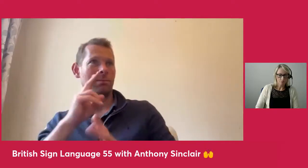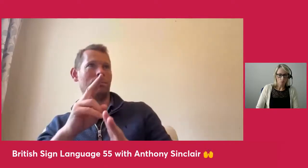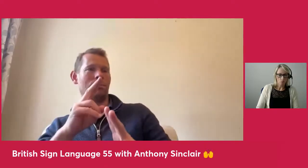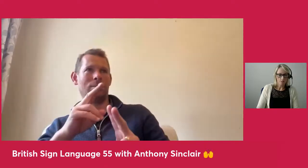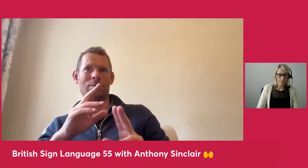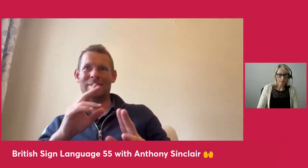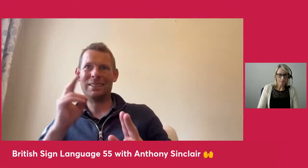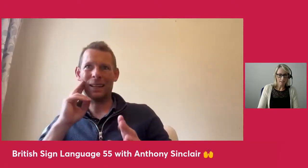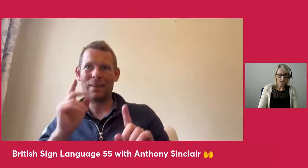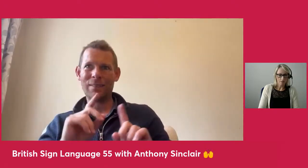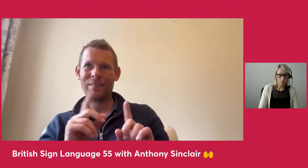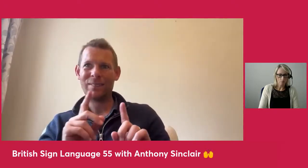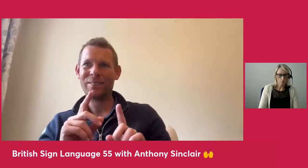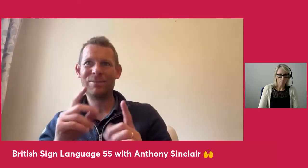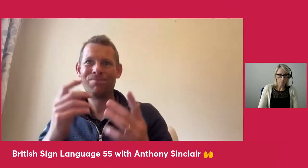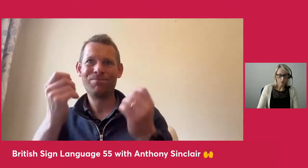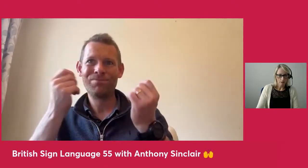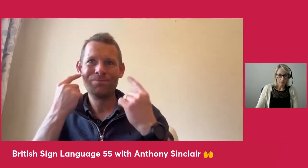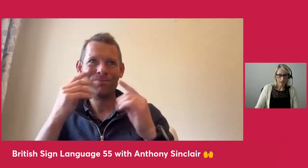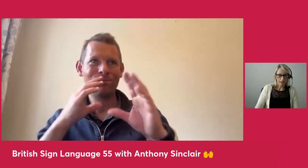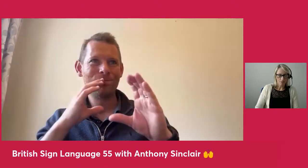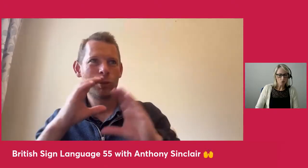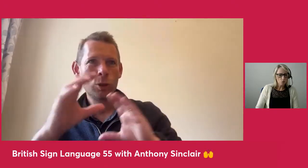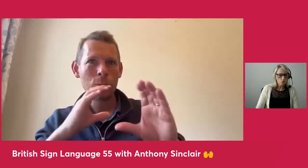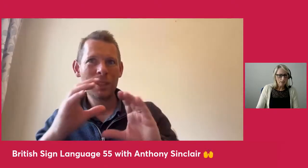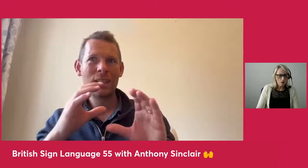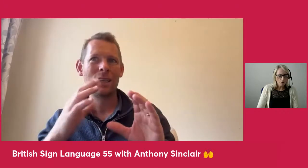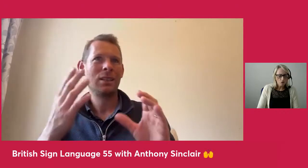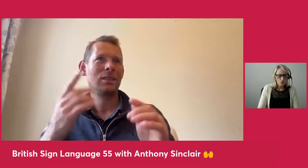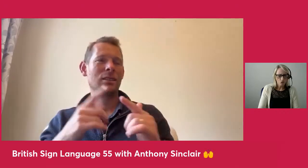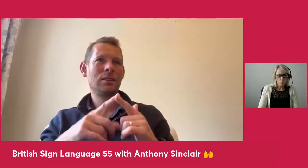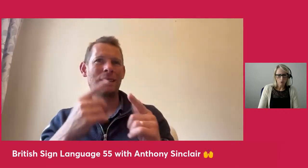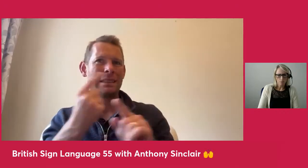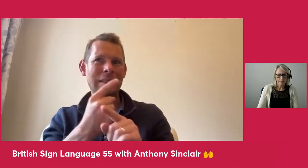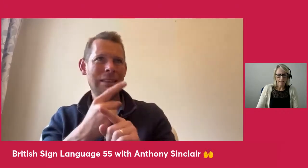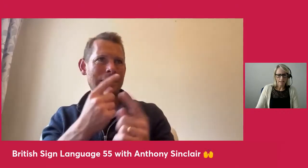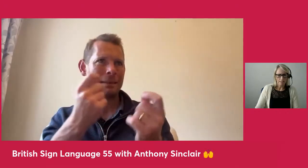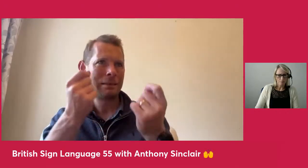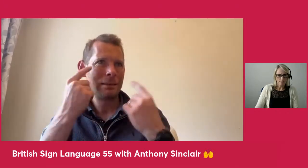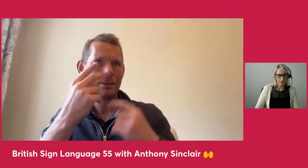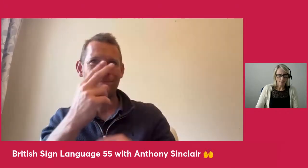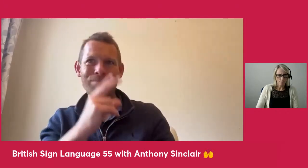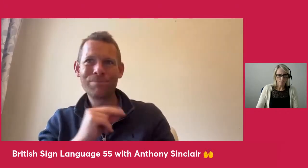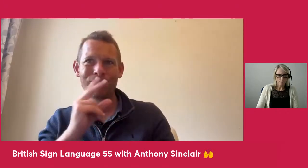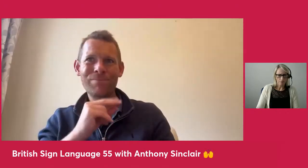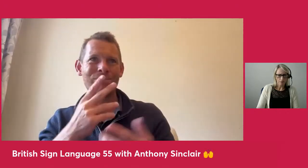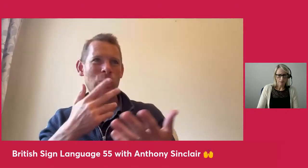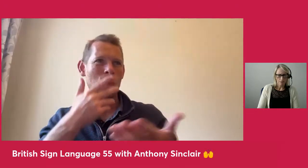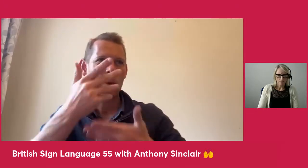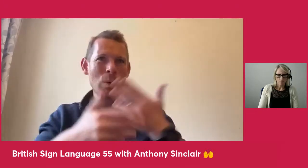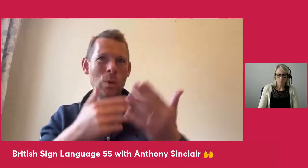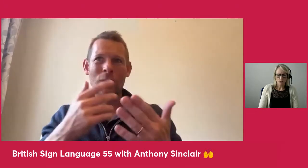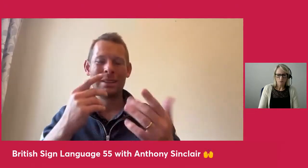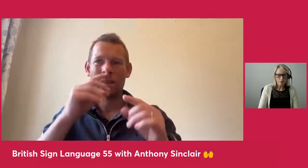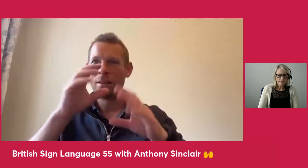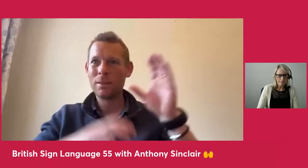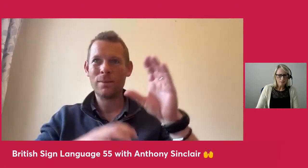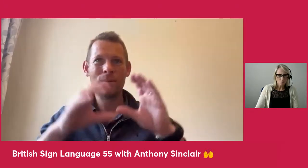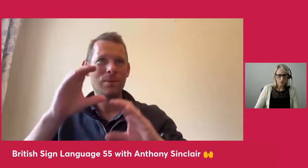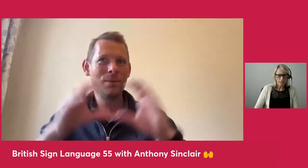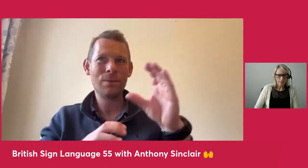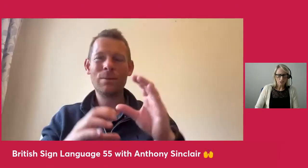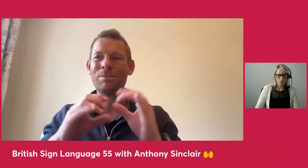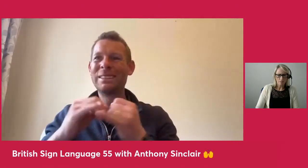person was in the care home, and no one really understood what it was like to be deaf. So there was very